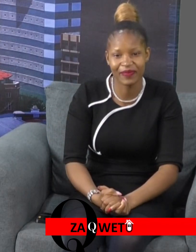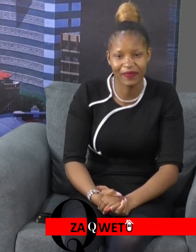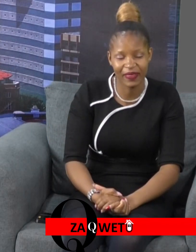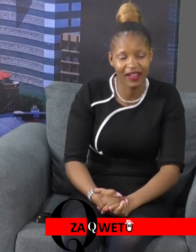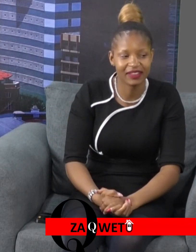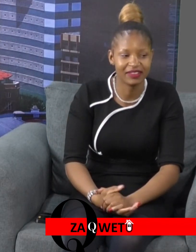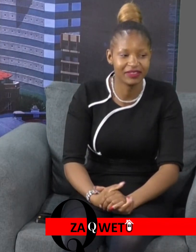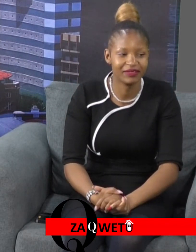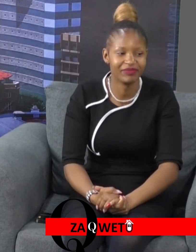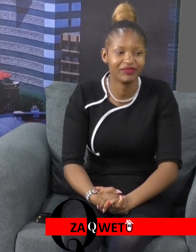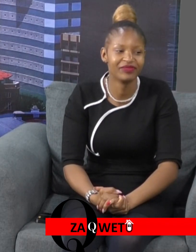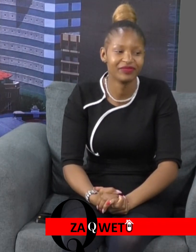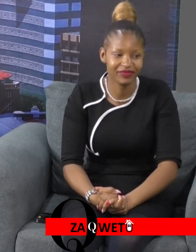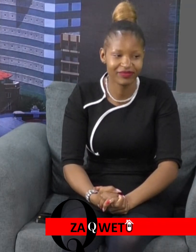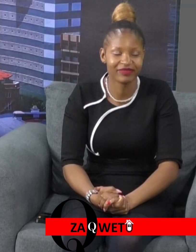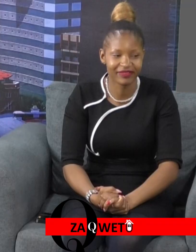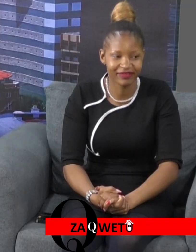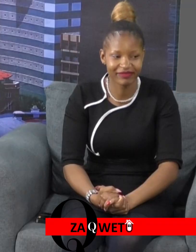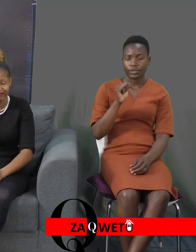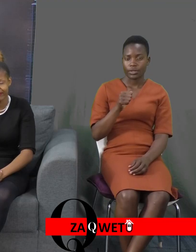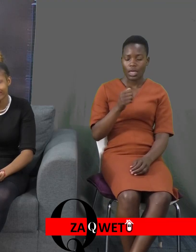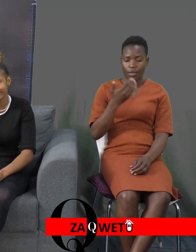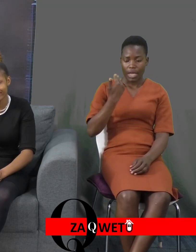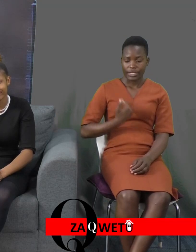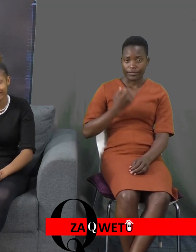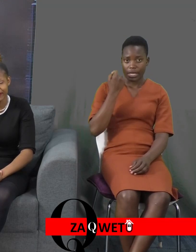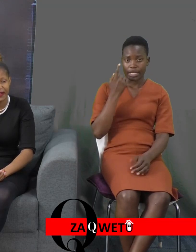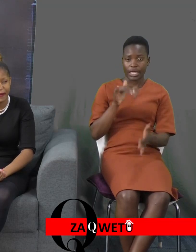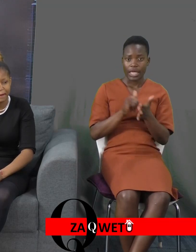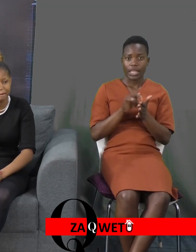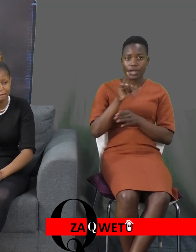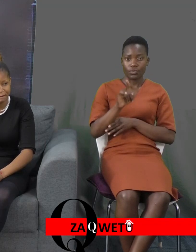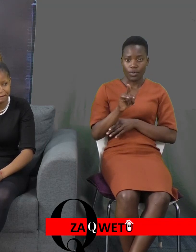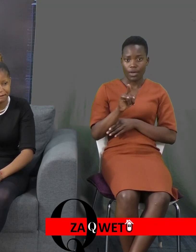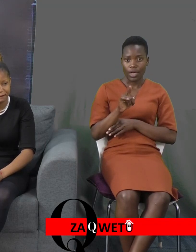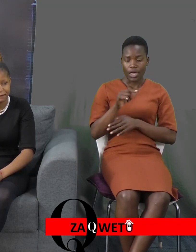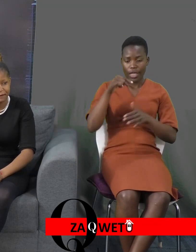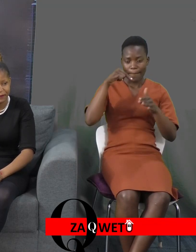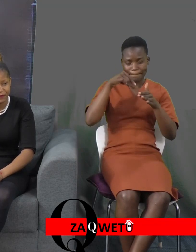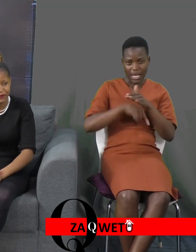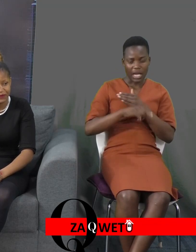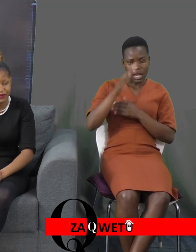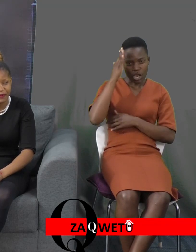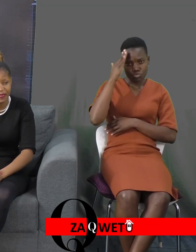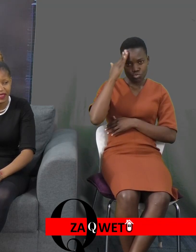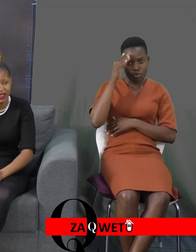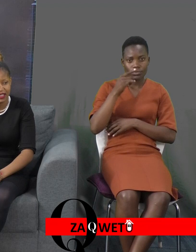culture and inform each other more. Yes, so I understand that you're so versed in the deaf culture.